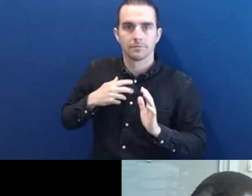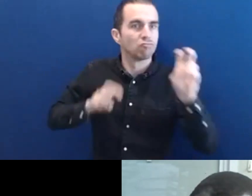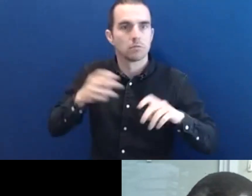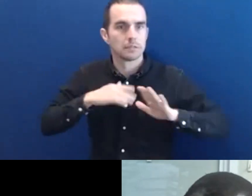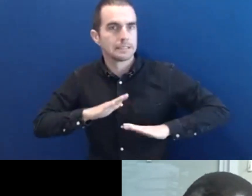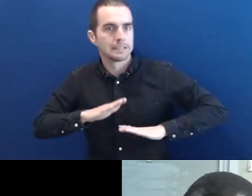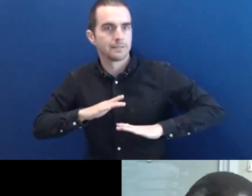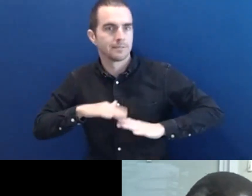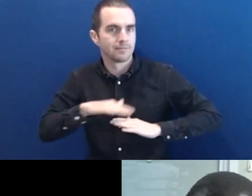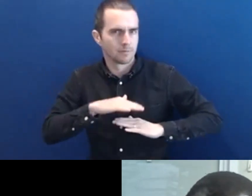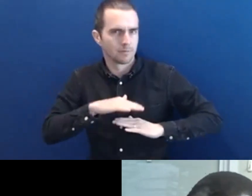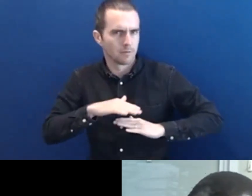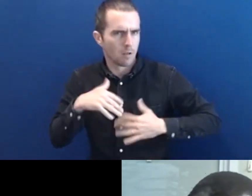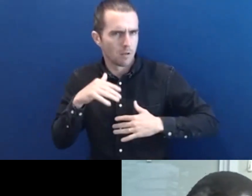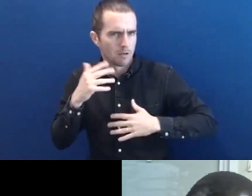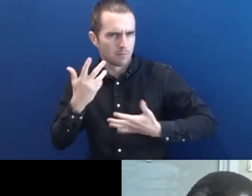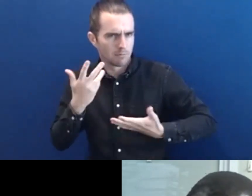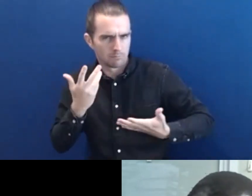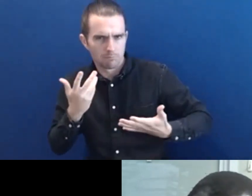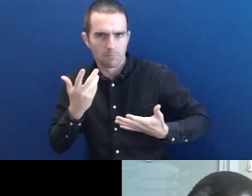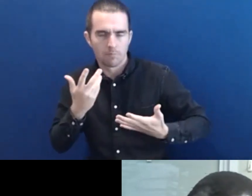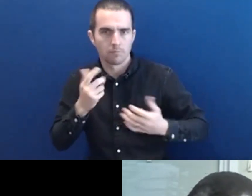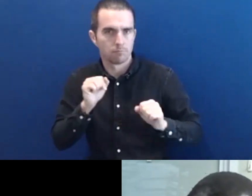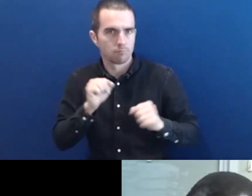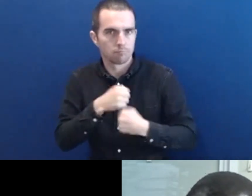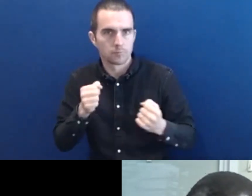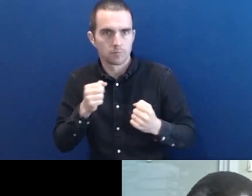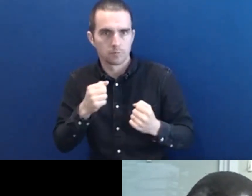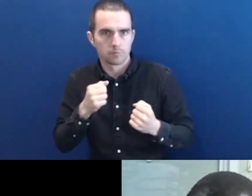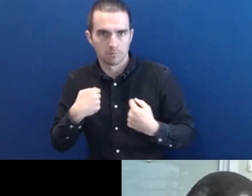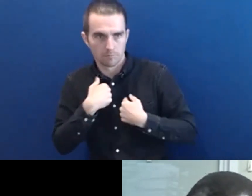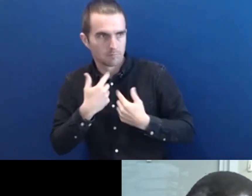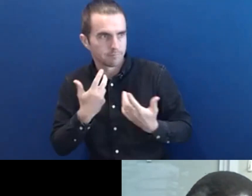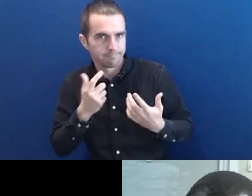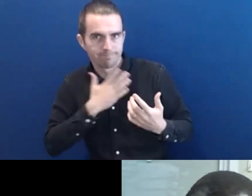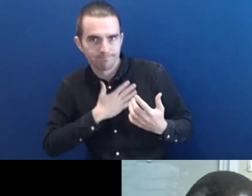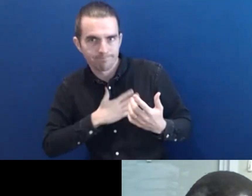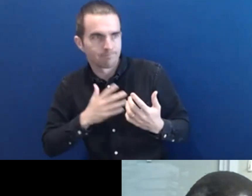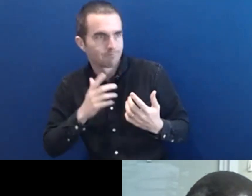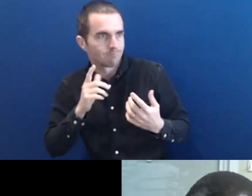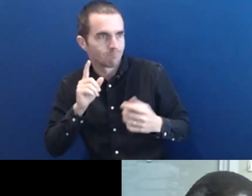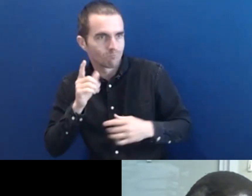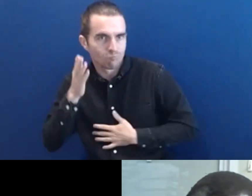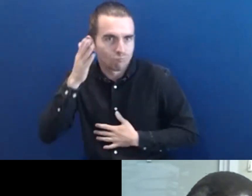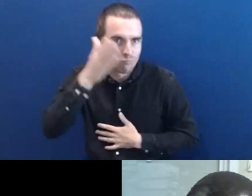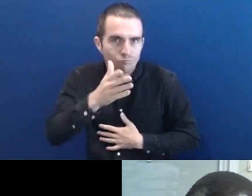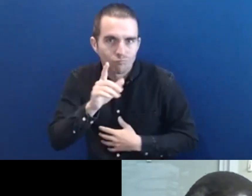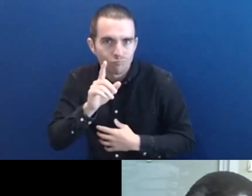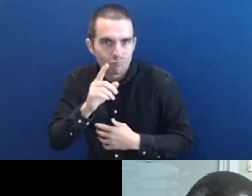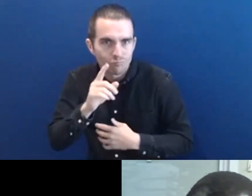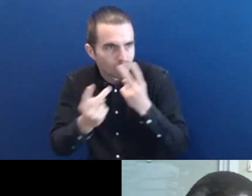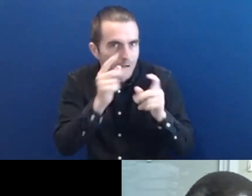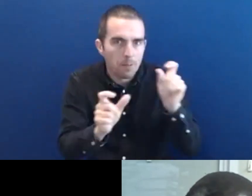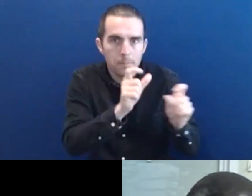with disabilities. Some of them are in the rural areas. So it is